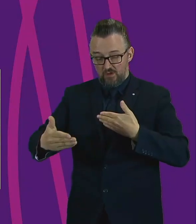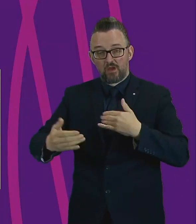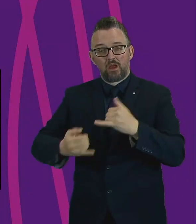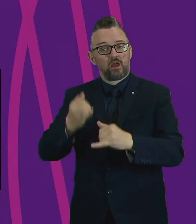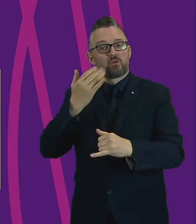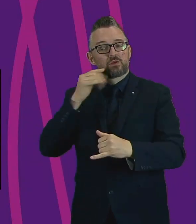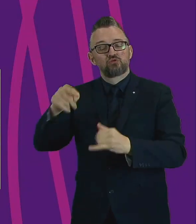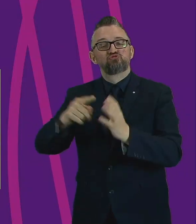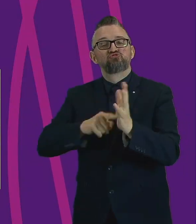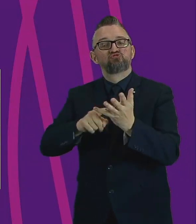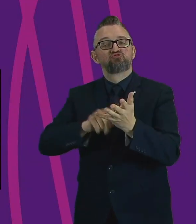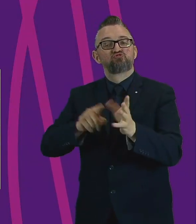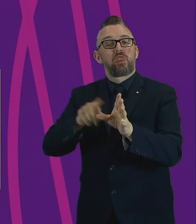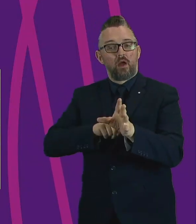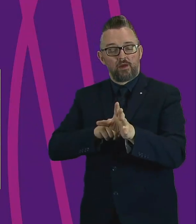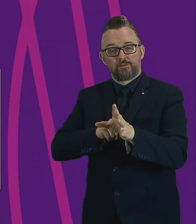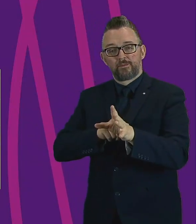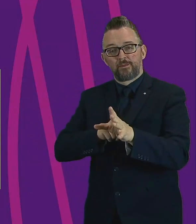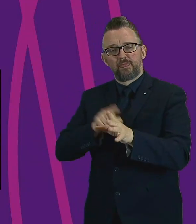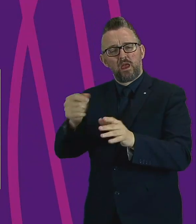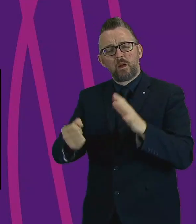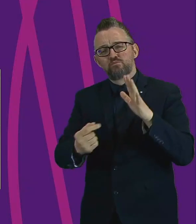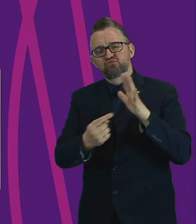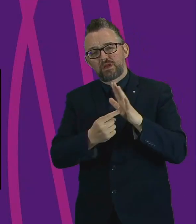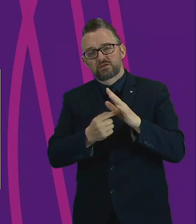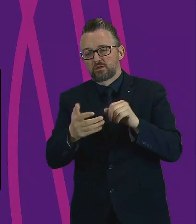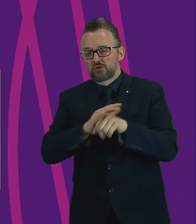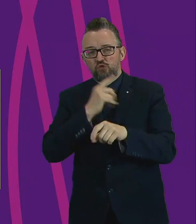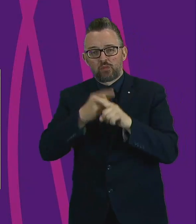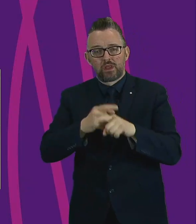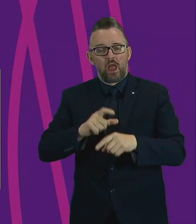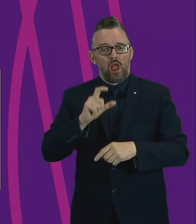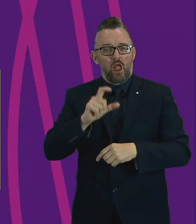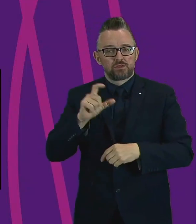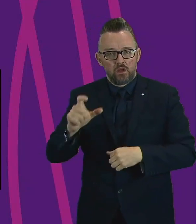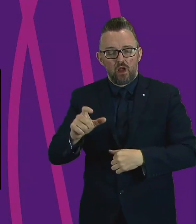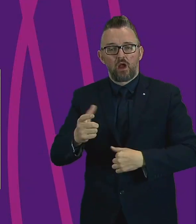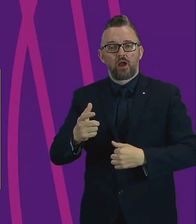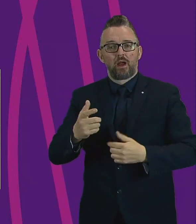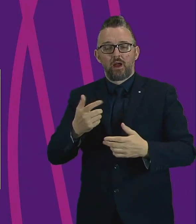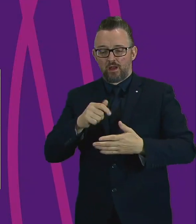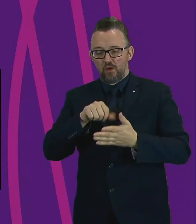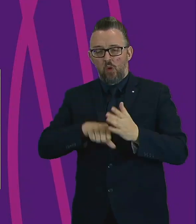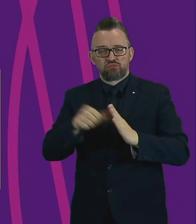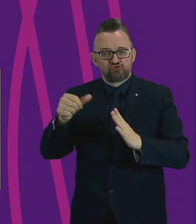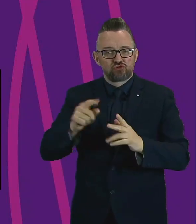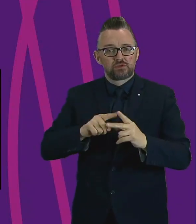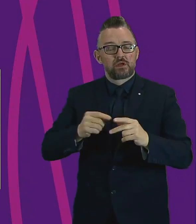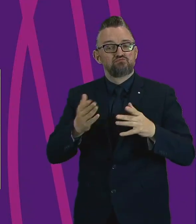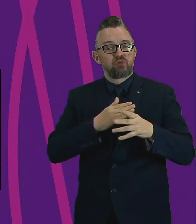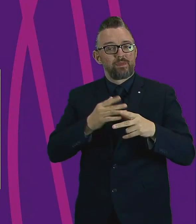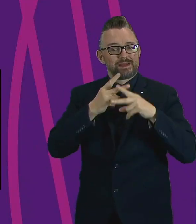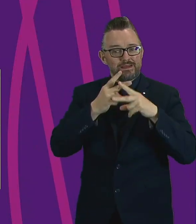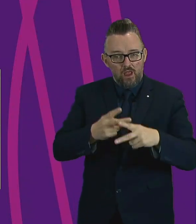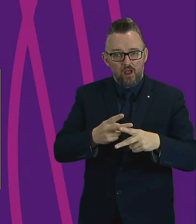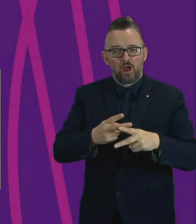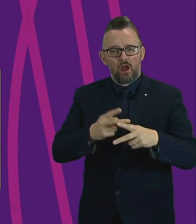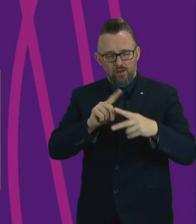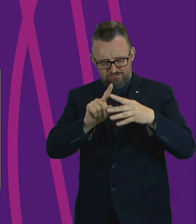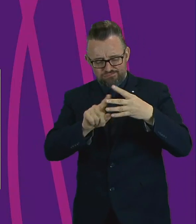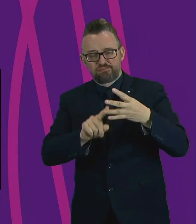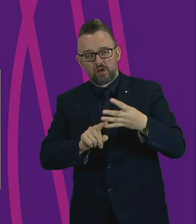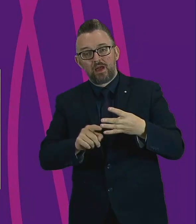immediate priorities, as members would expect, cover cancer, elective procedures, mental health, primary care, and important quality